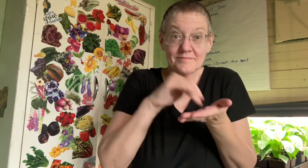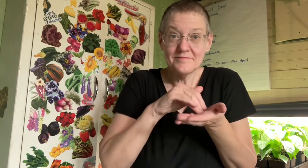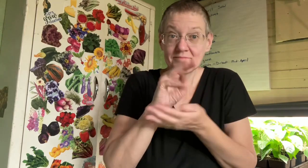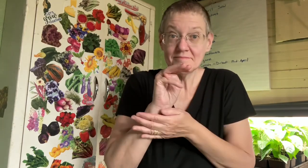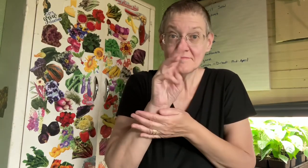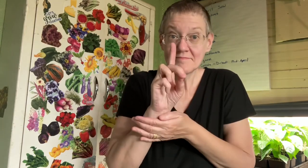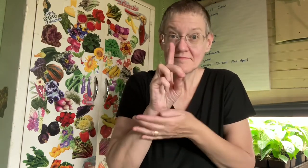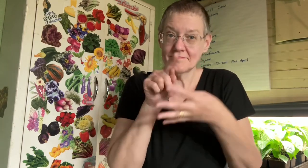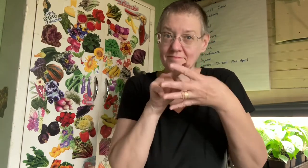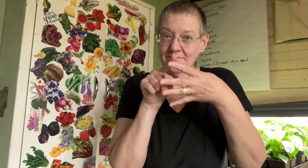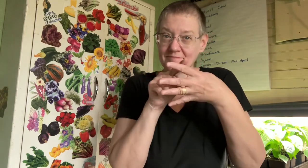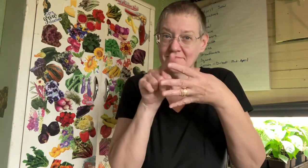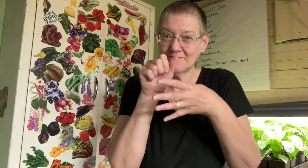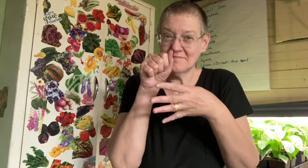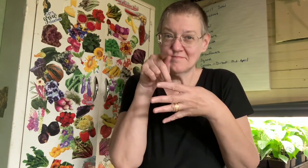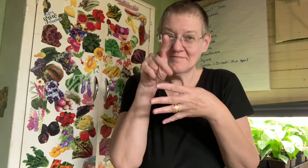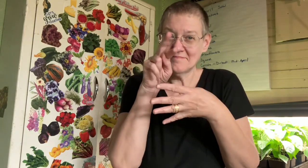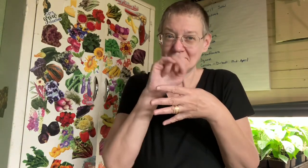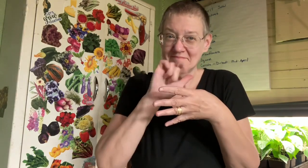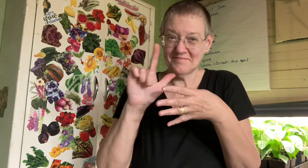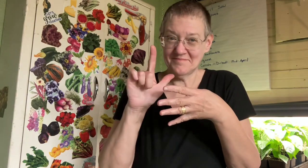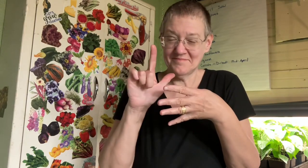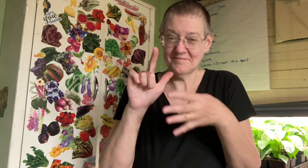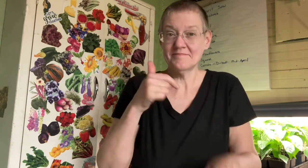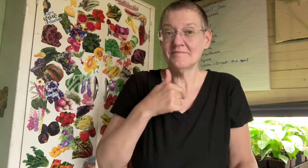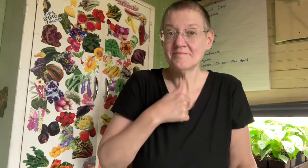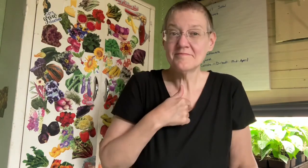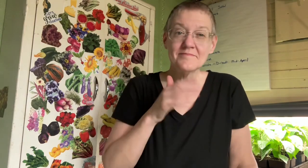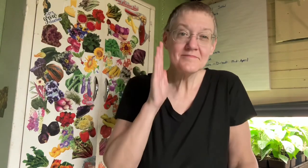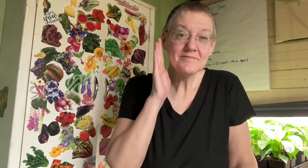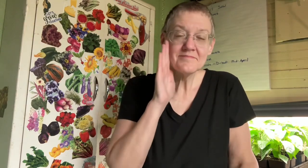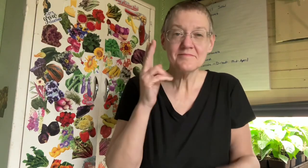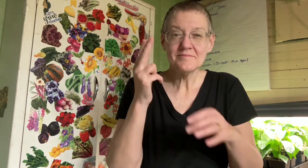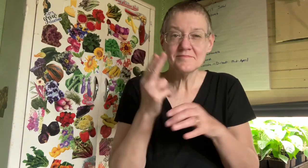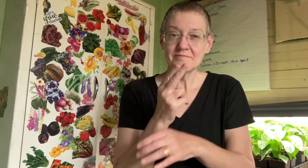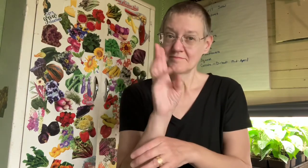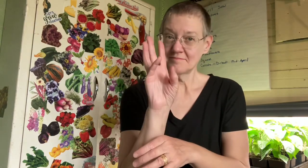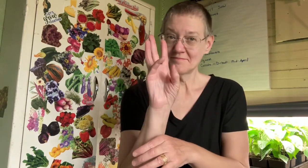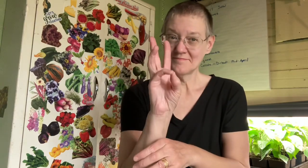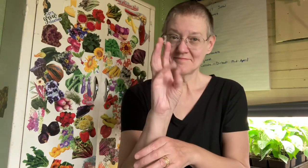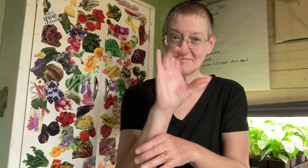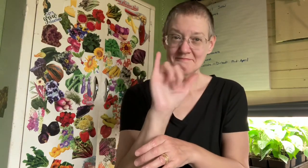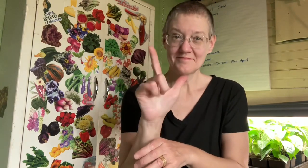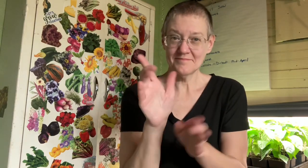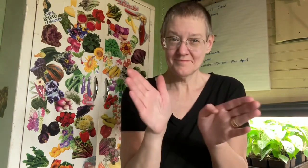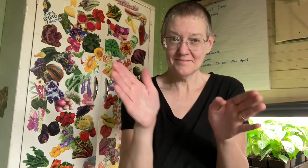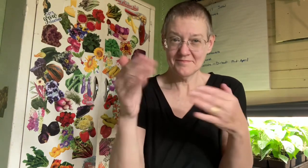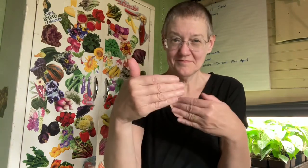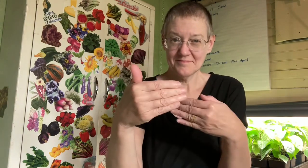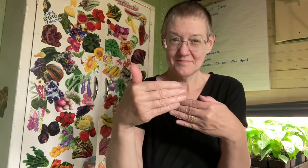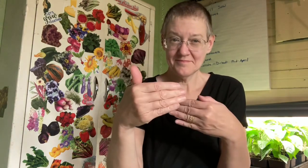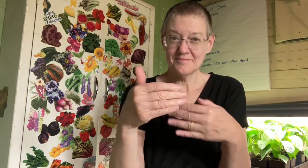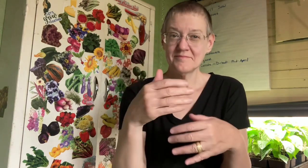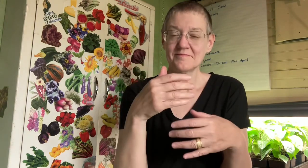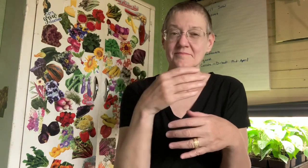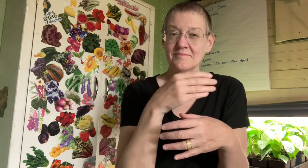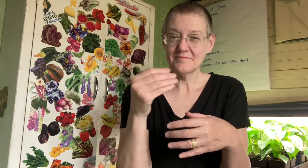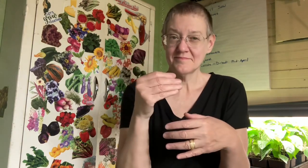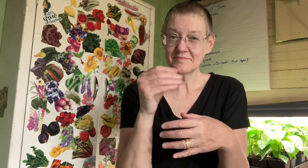have plenty of time. Here in north central Maryland, that means to start them in early April. I'm going to put them